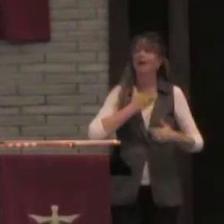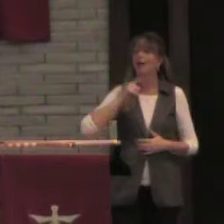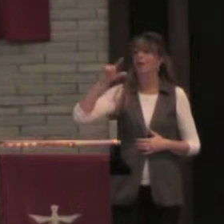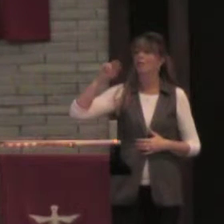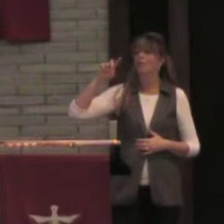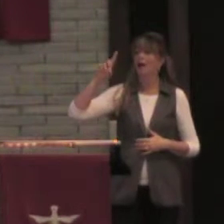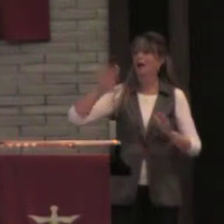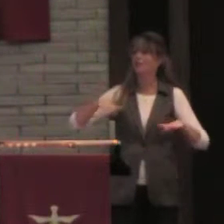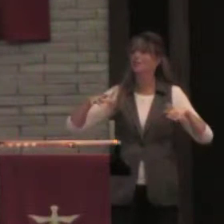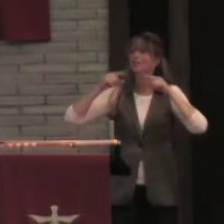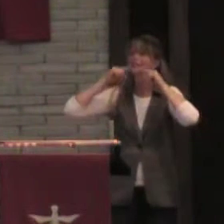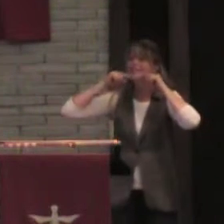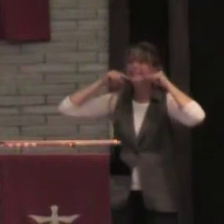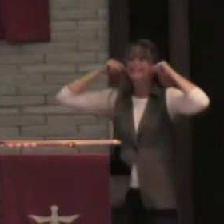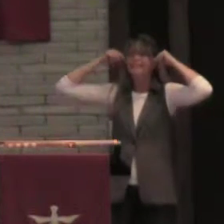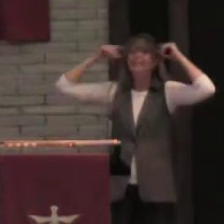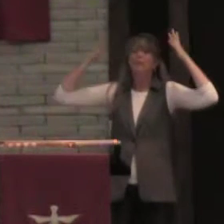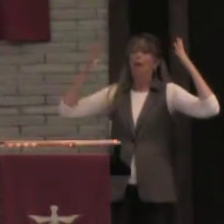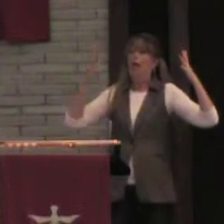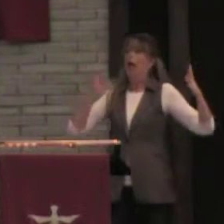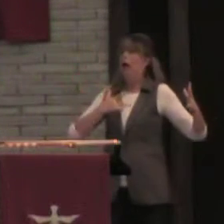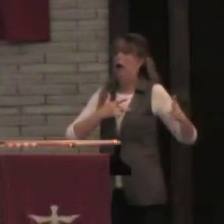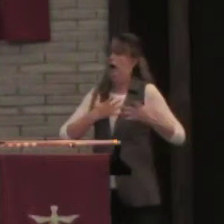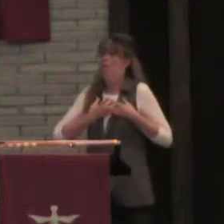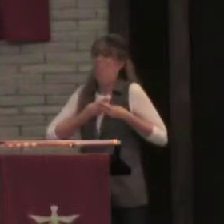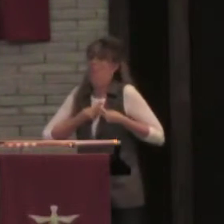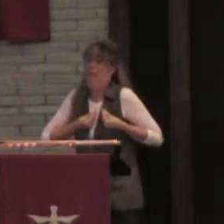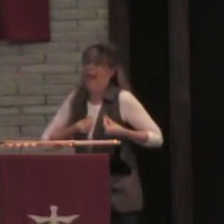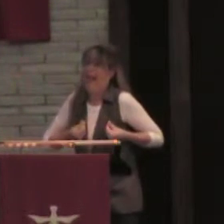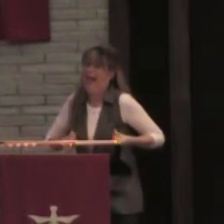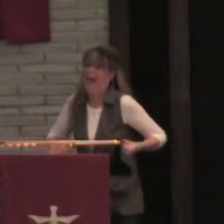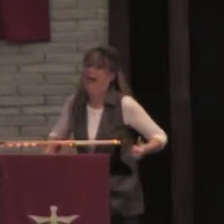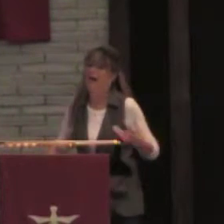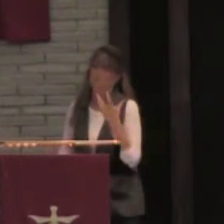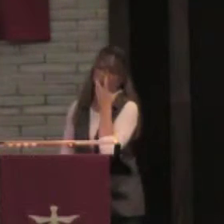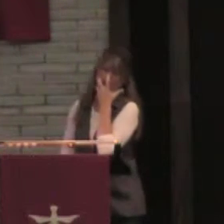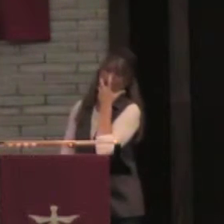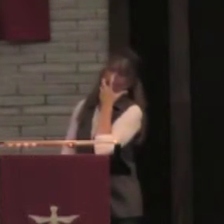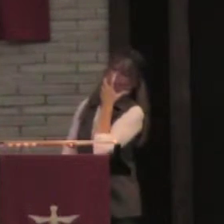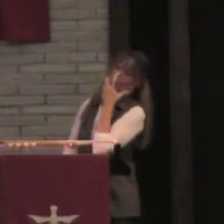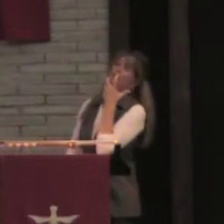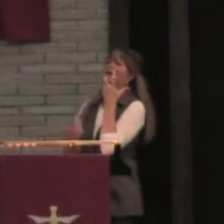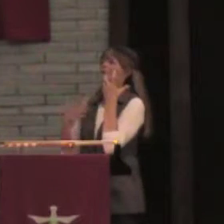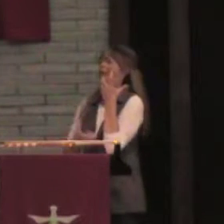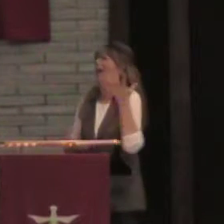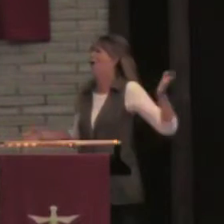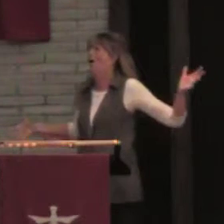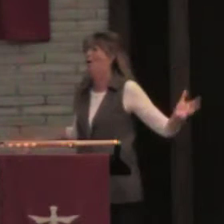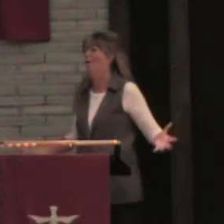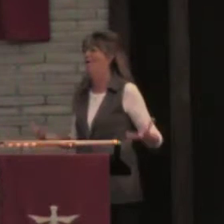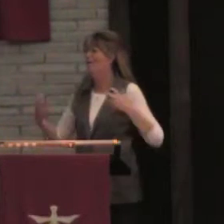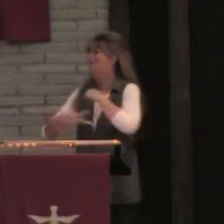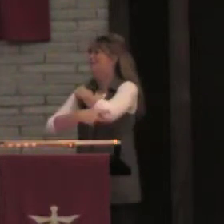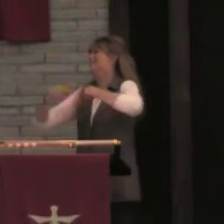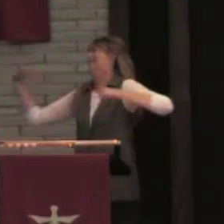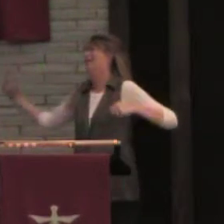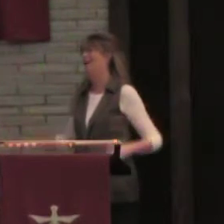love to see our children laugh, our grandchildren smile. Oh, it just melts my heart. I just want to kiss them. I don't want to let